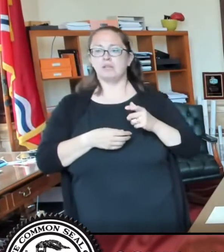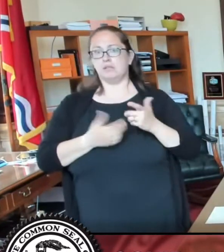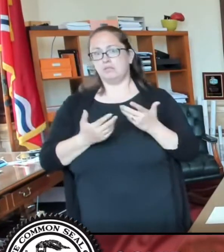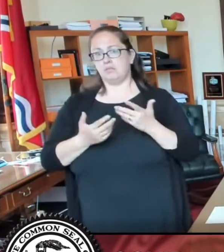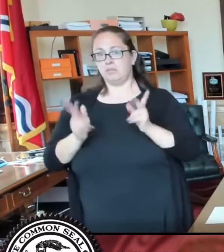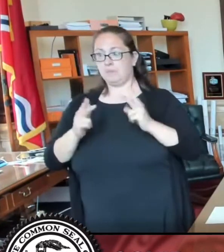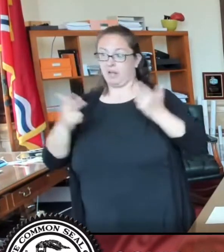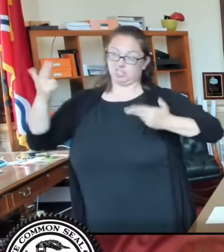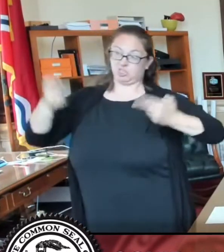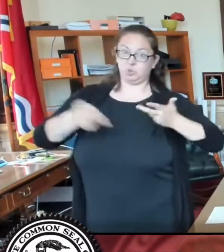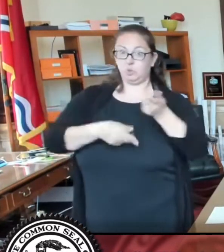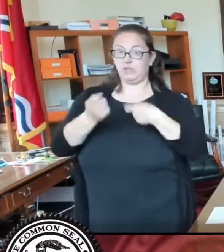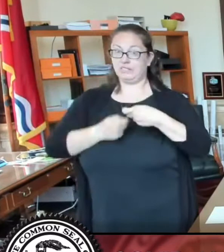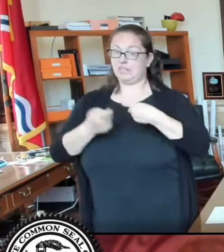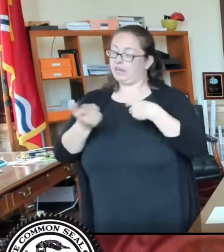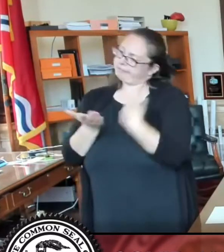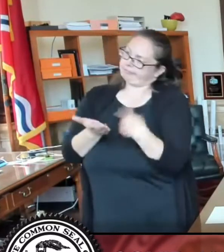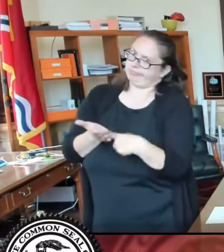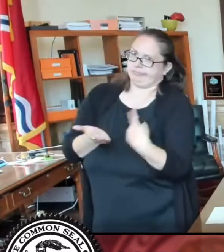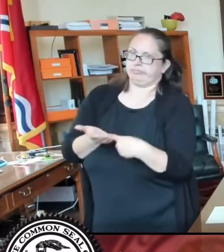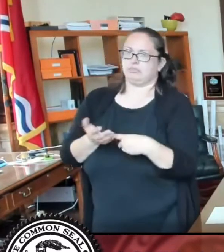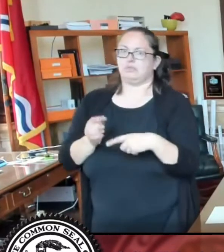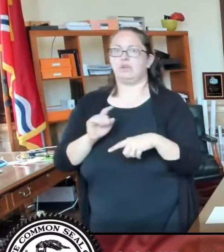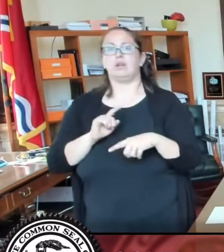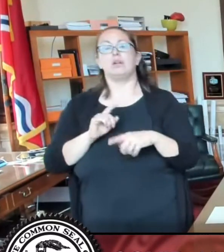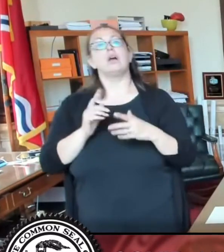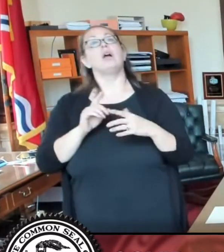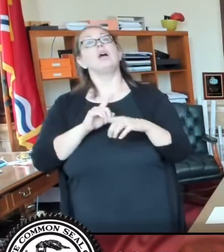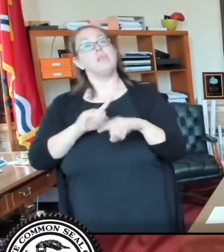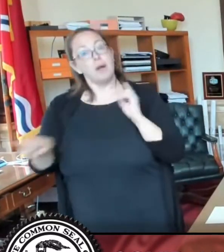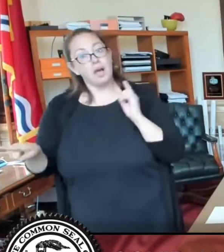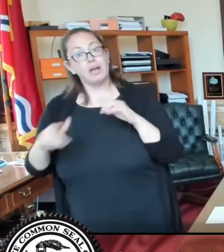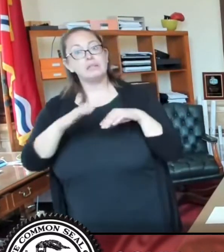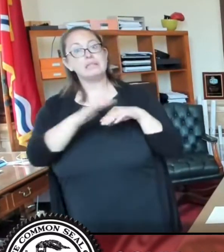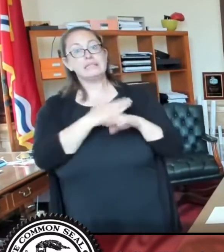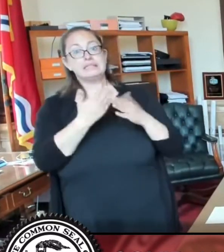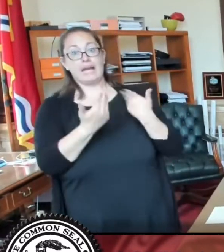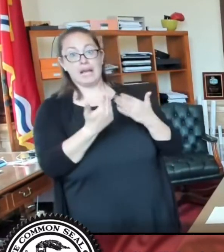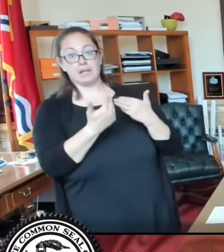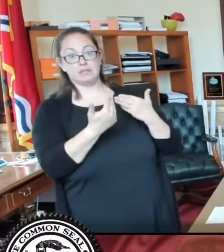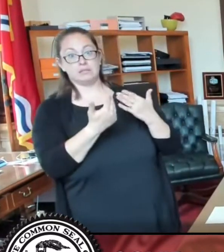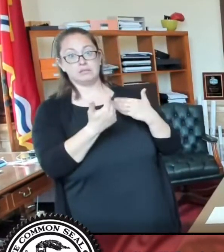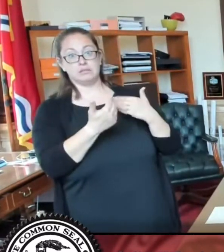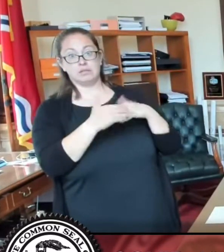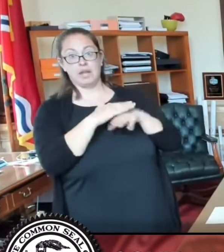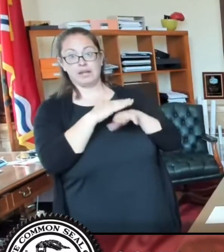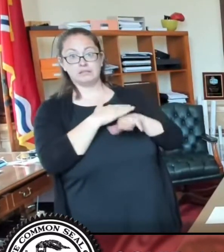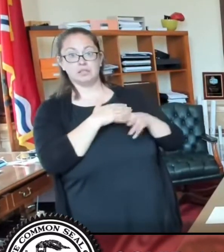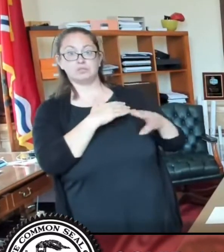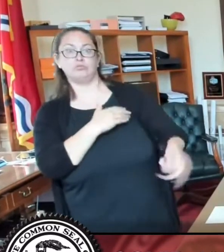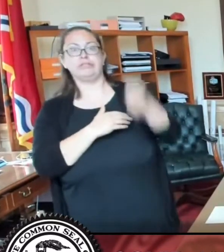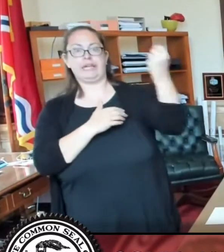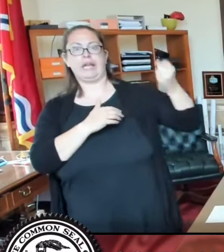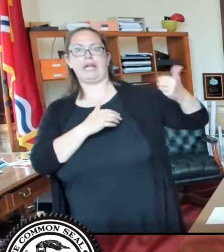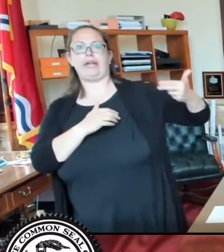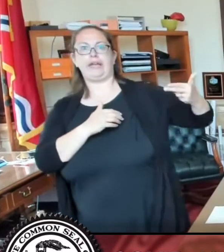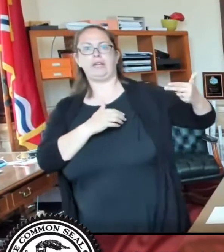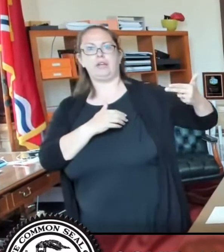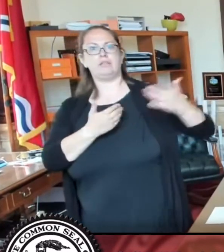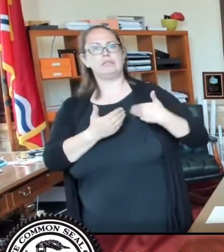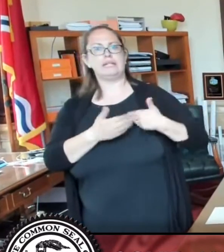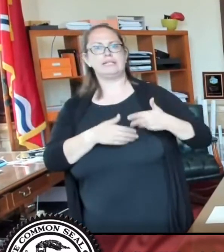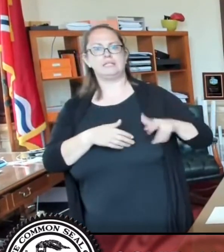words. However, easy access to guns makes it easier for someone to just get a